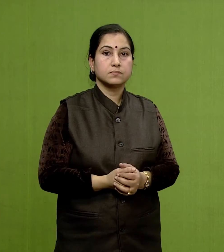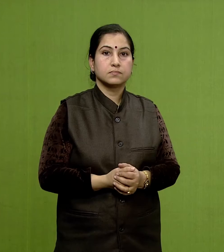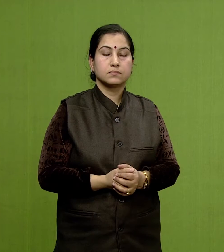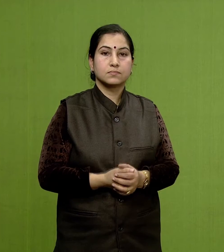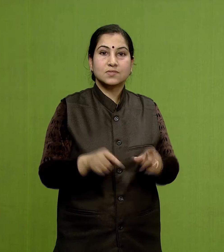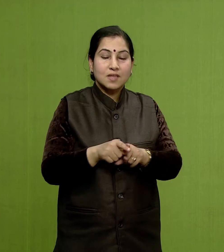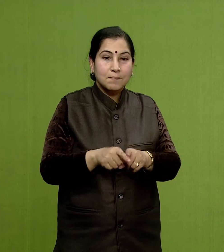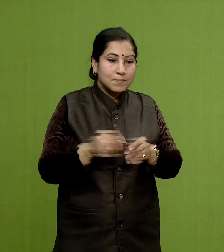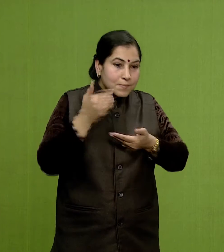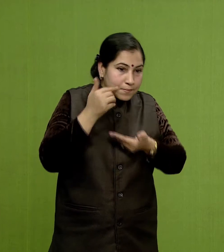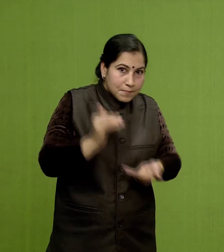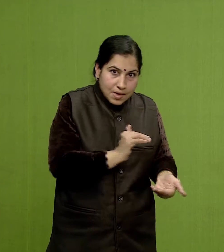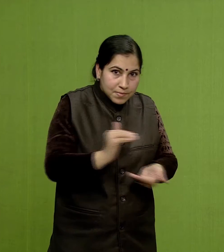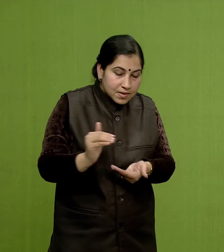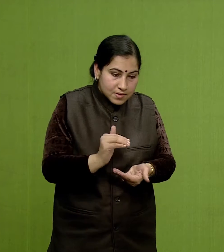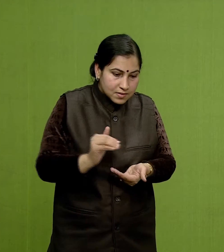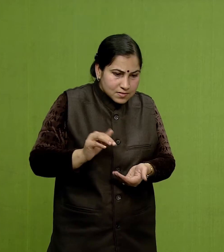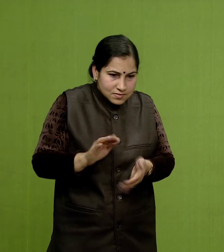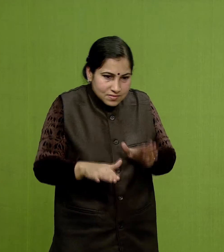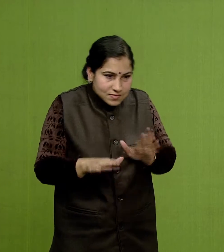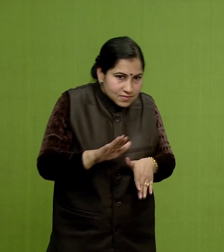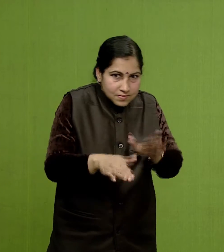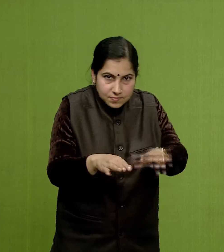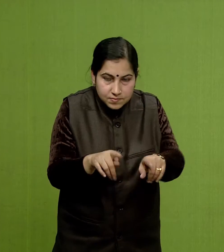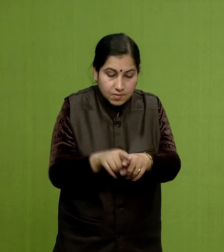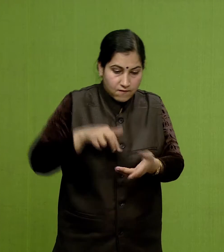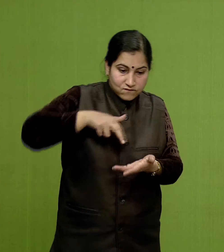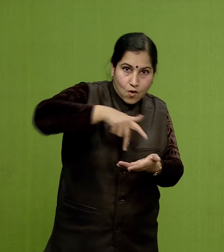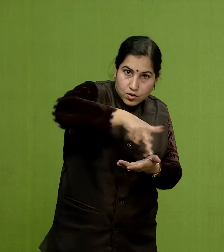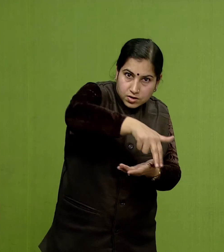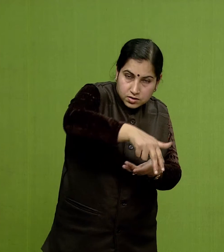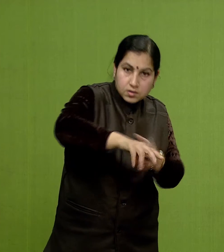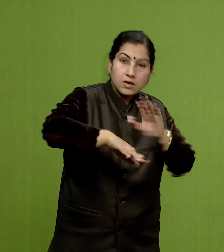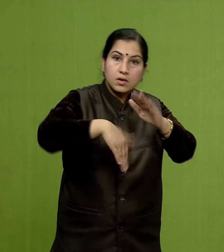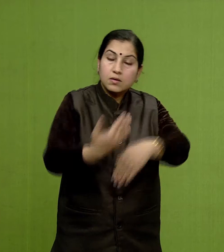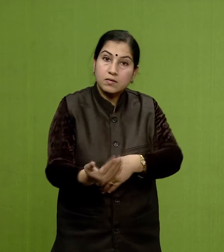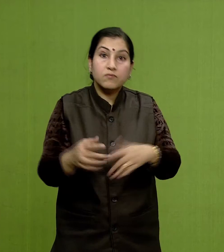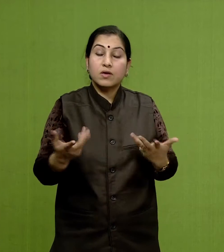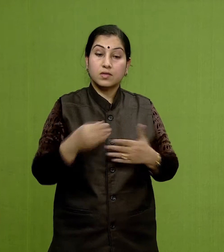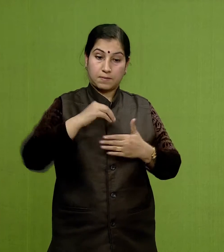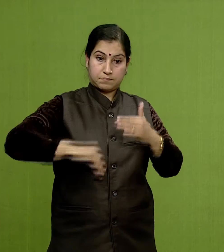creeping, crawling, walking comes with maturation.